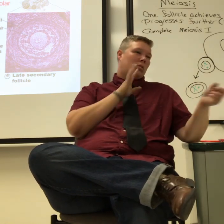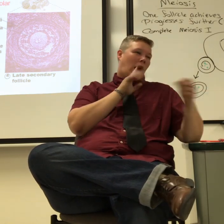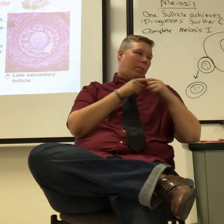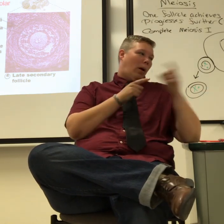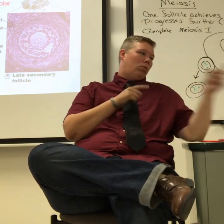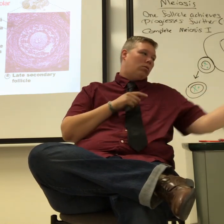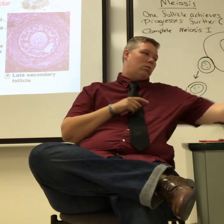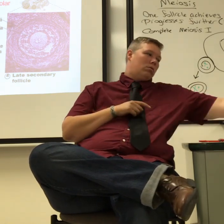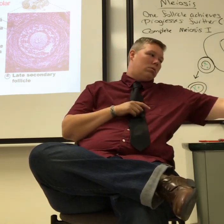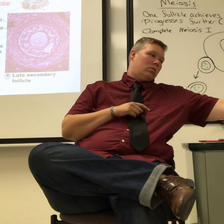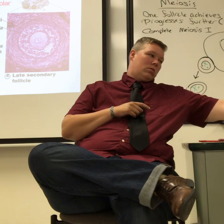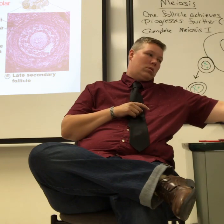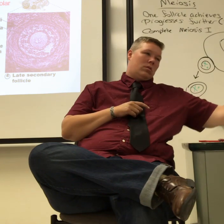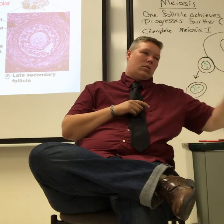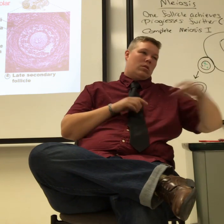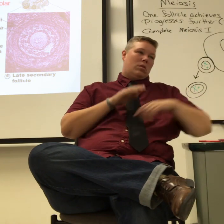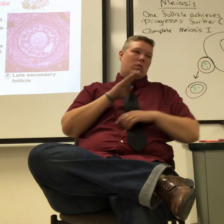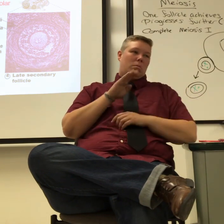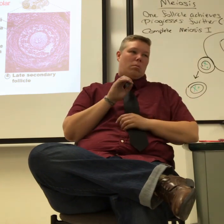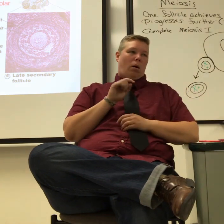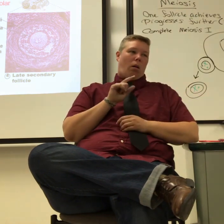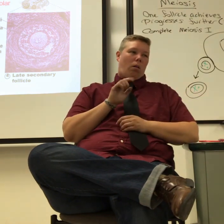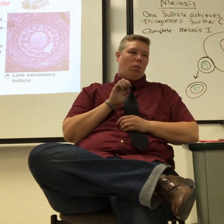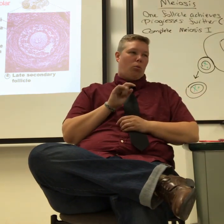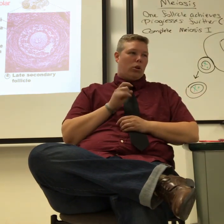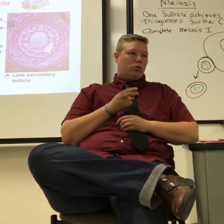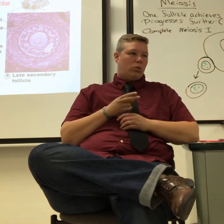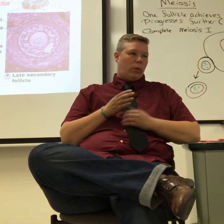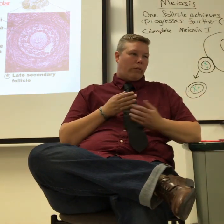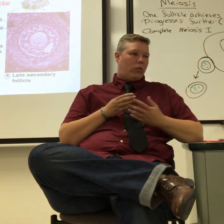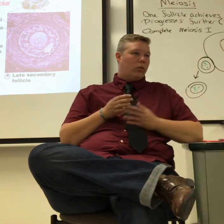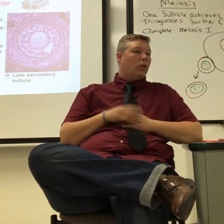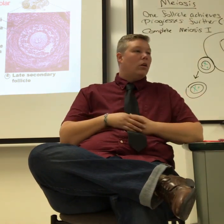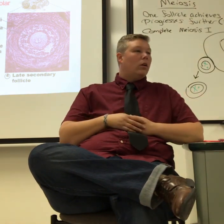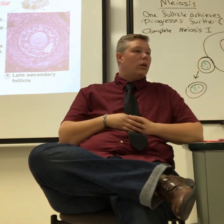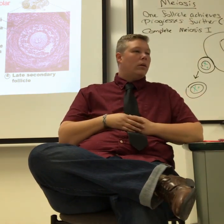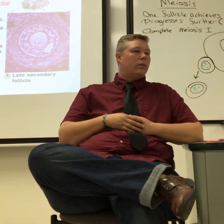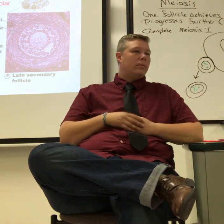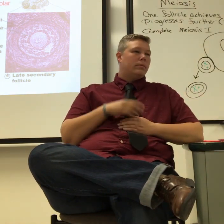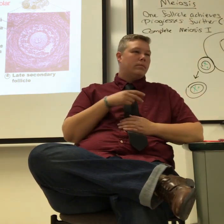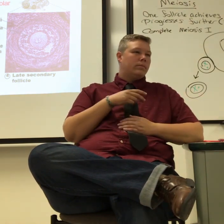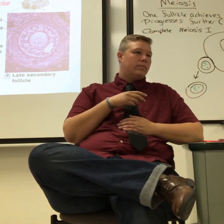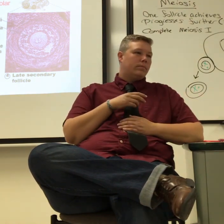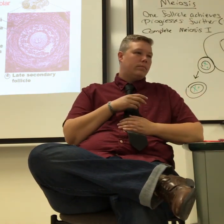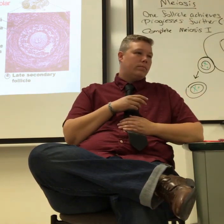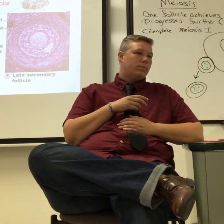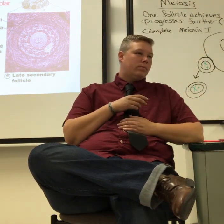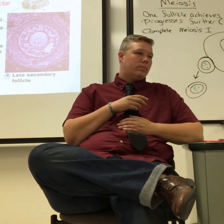primary oocyte. Let's now call it secondary oocyte, entering meiosis II.